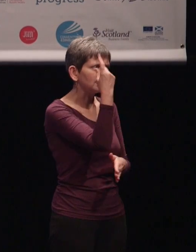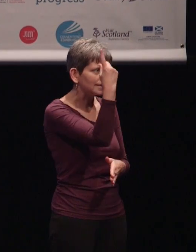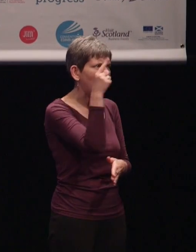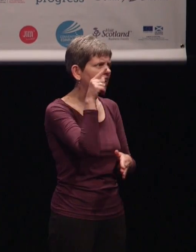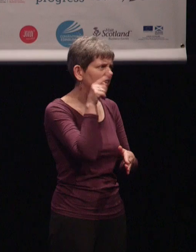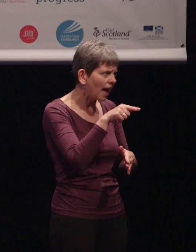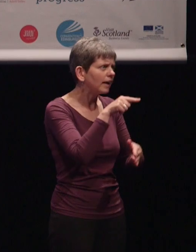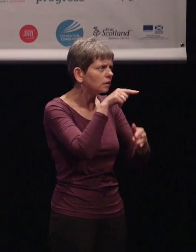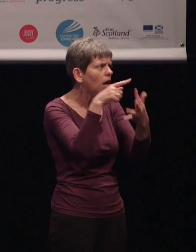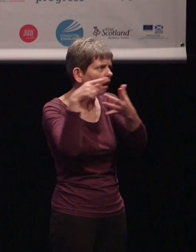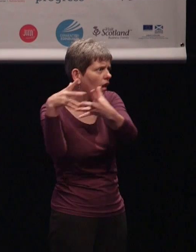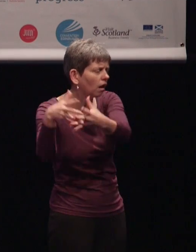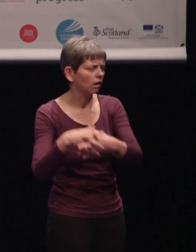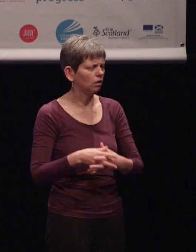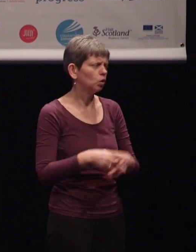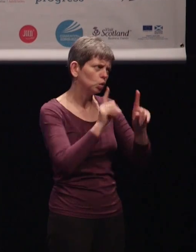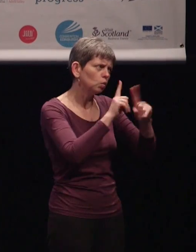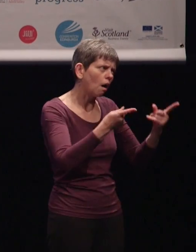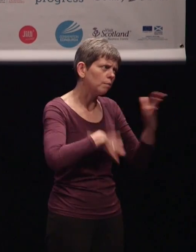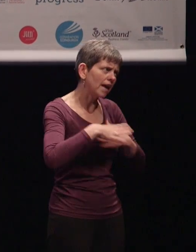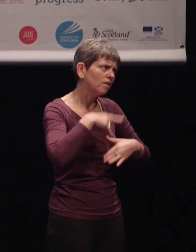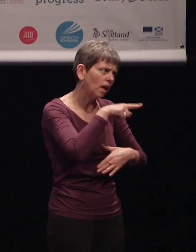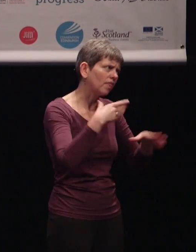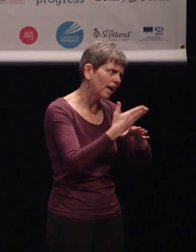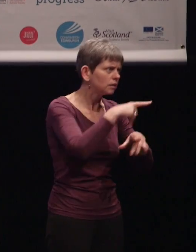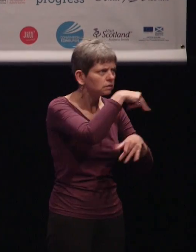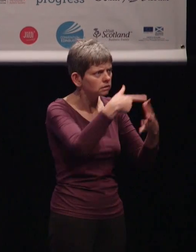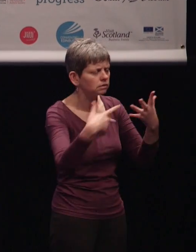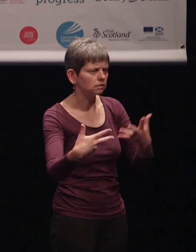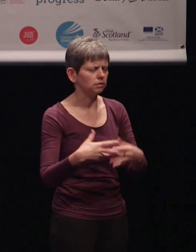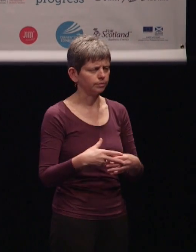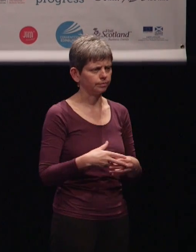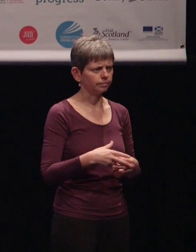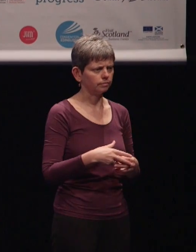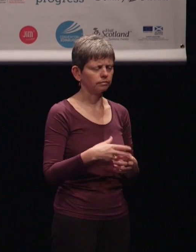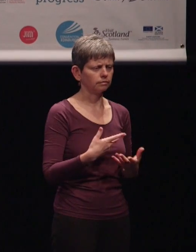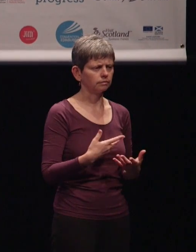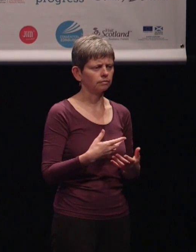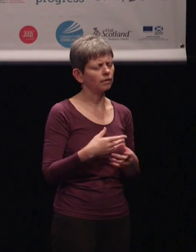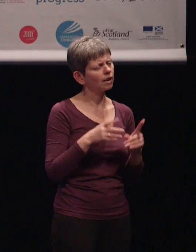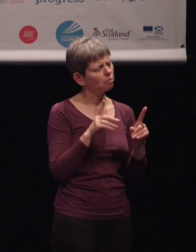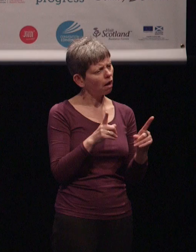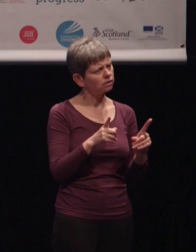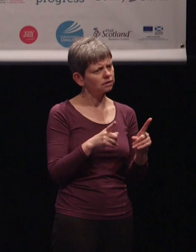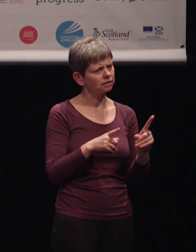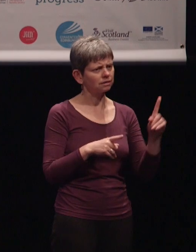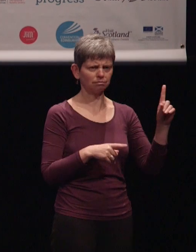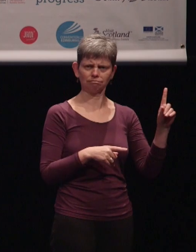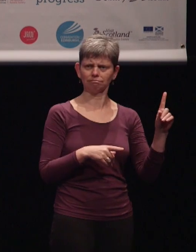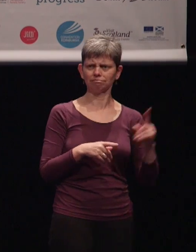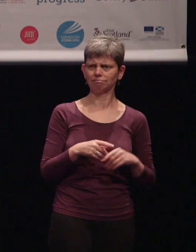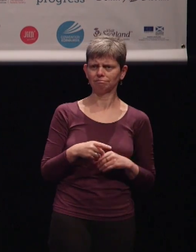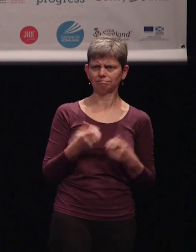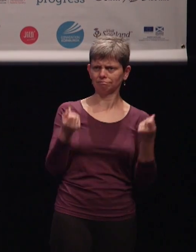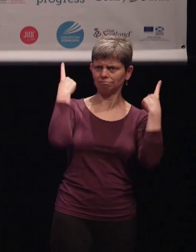fill in whatever. You can't behave like this in this setting or whatever. But the thing is, the person does not